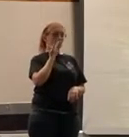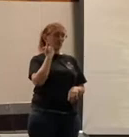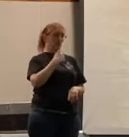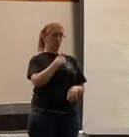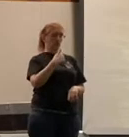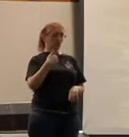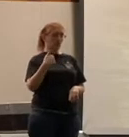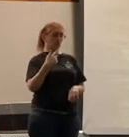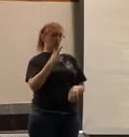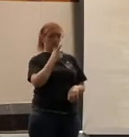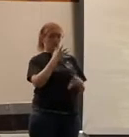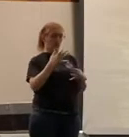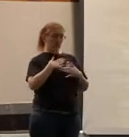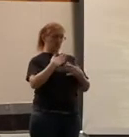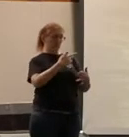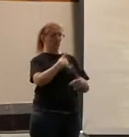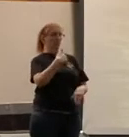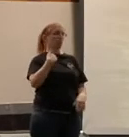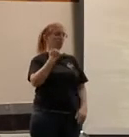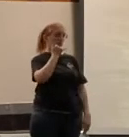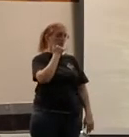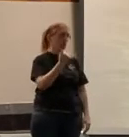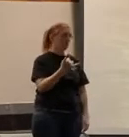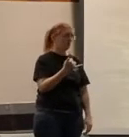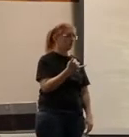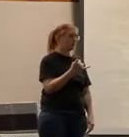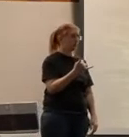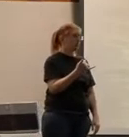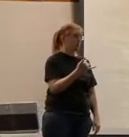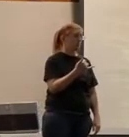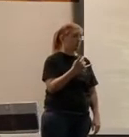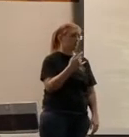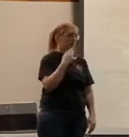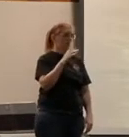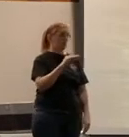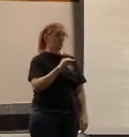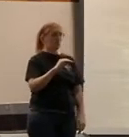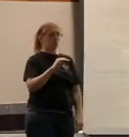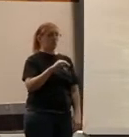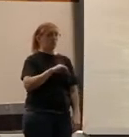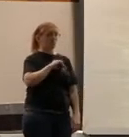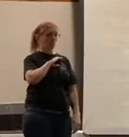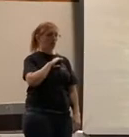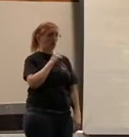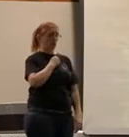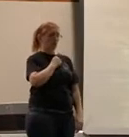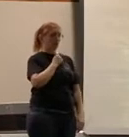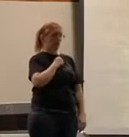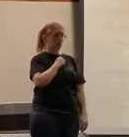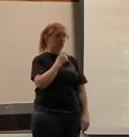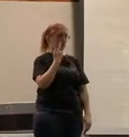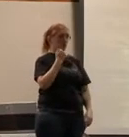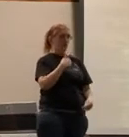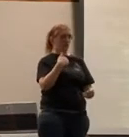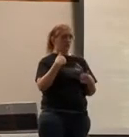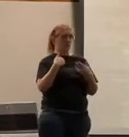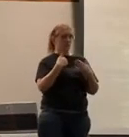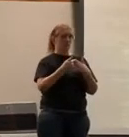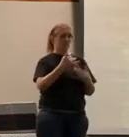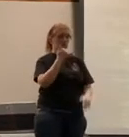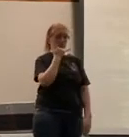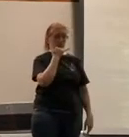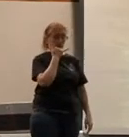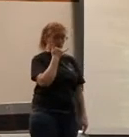because who wants to admit that we're wrong? Pride holds us back because we can't admit that we're wrong. Because if we admit that we're wrong, then we're weak.